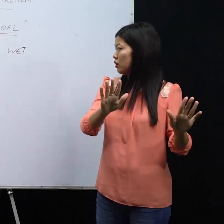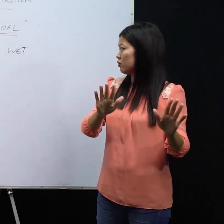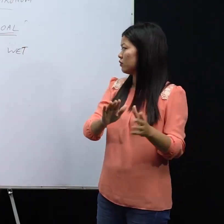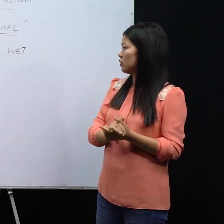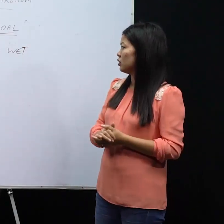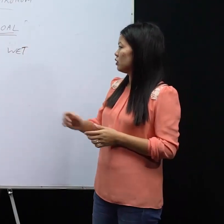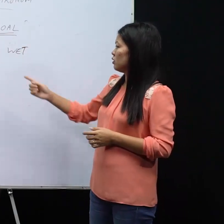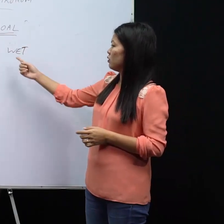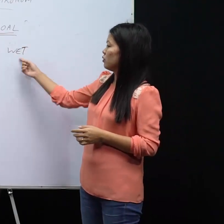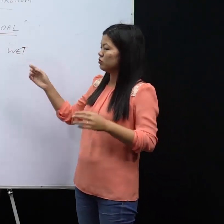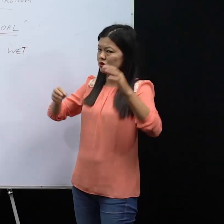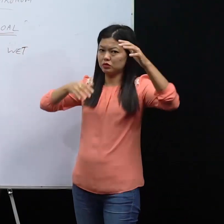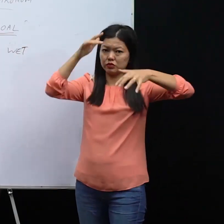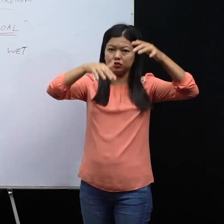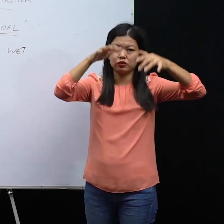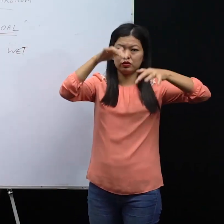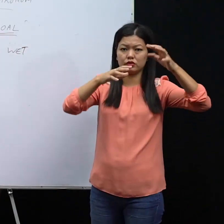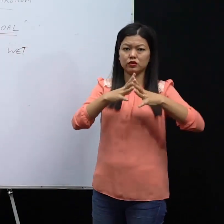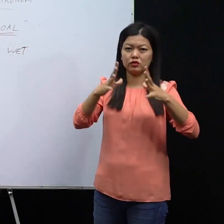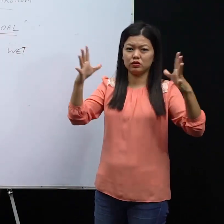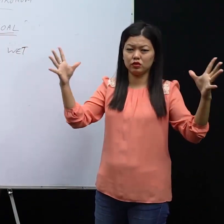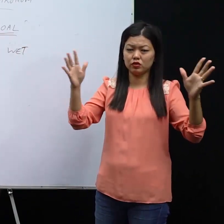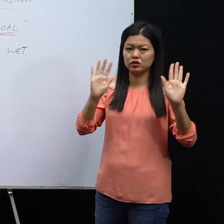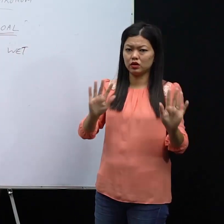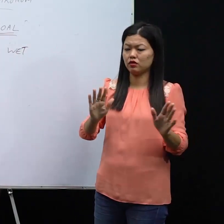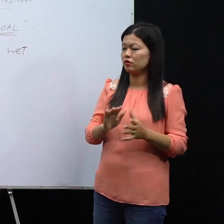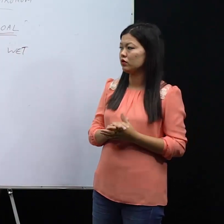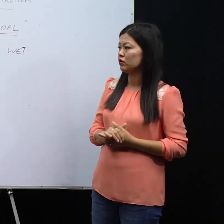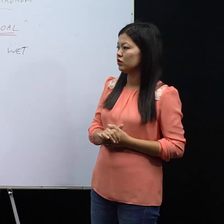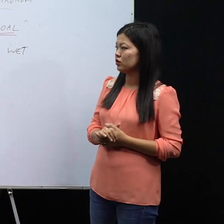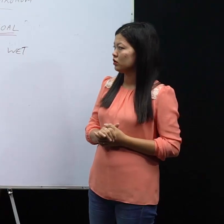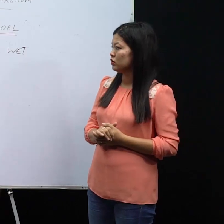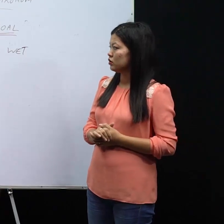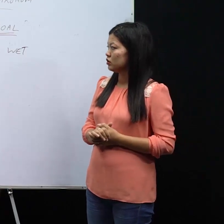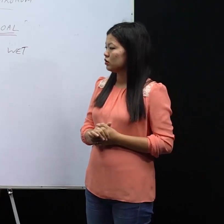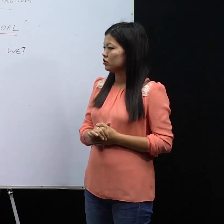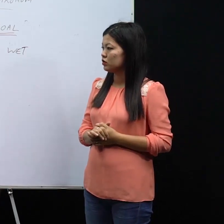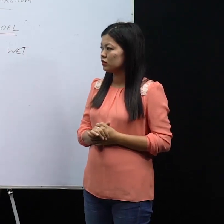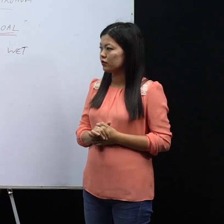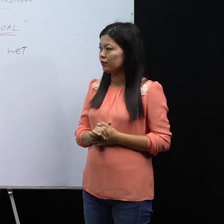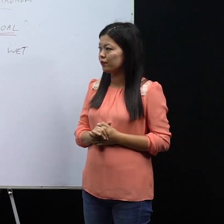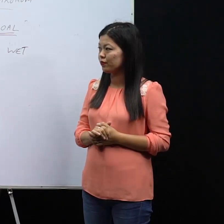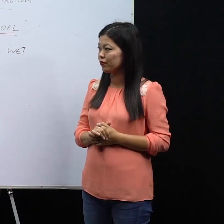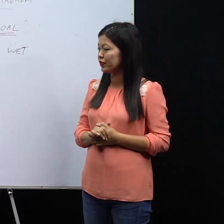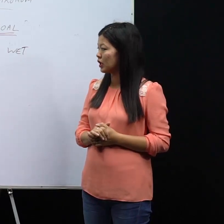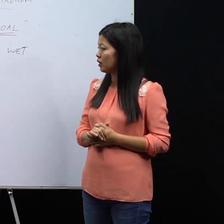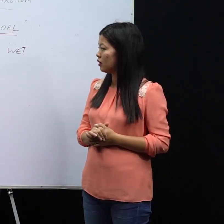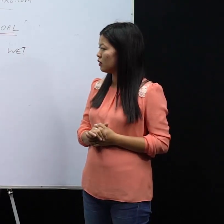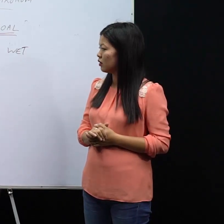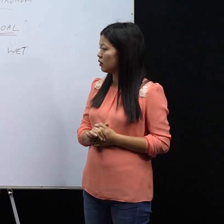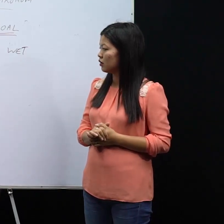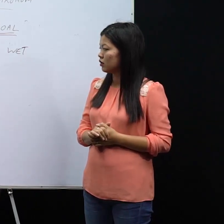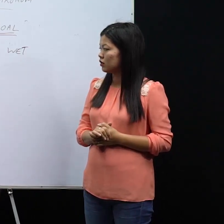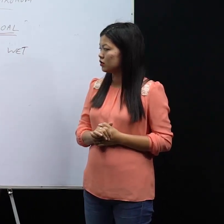area. So now what happened is that due to natural factors such as, let's say,